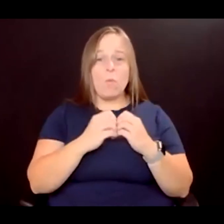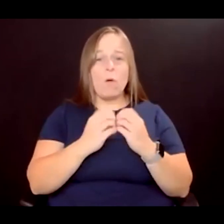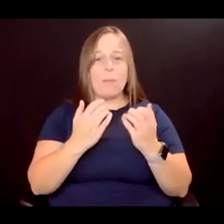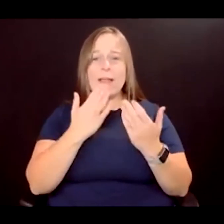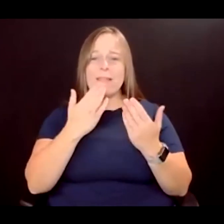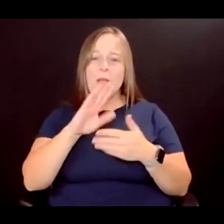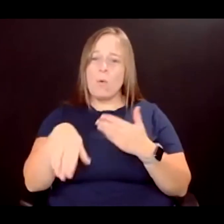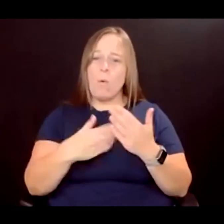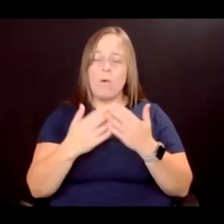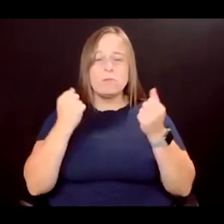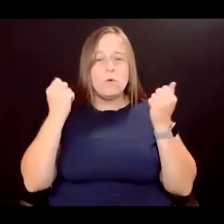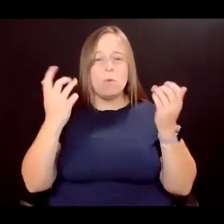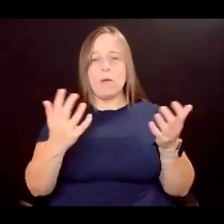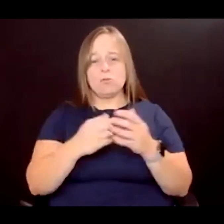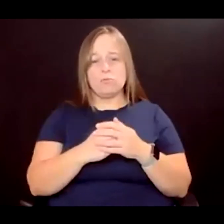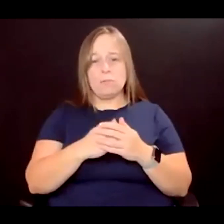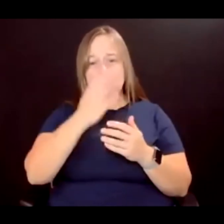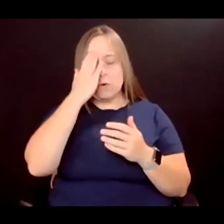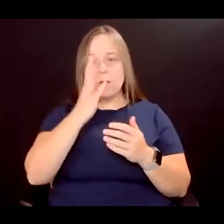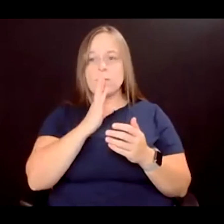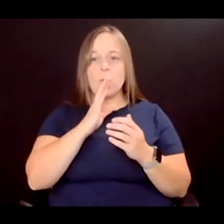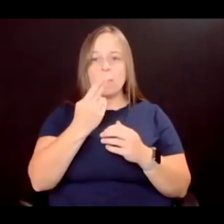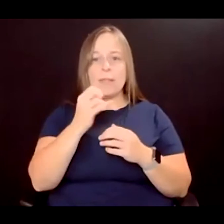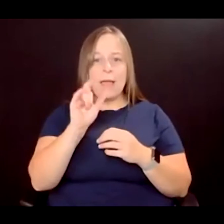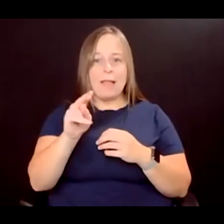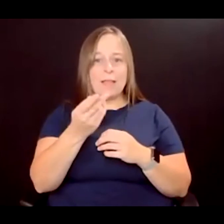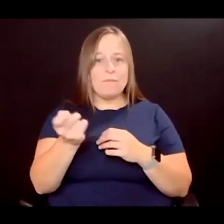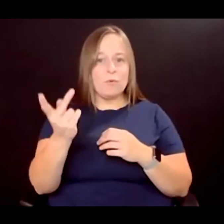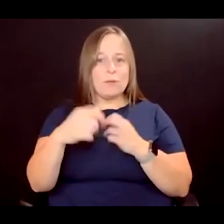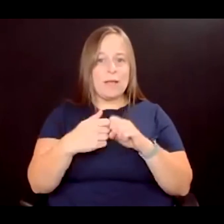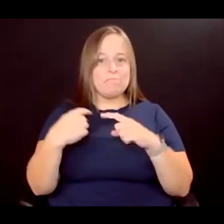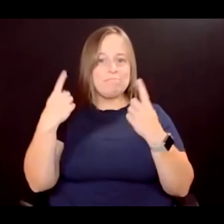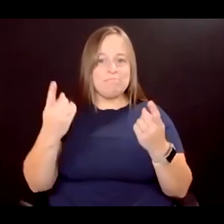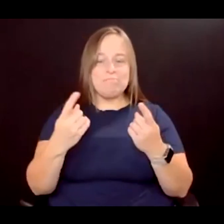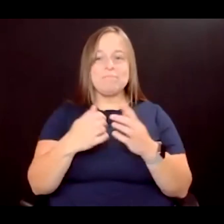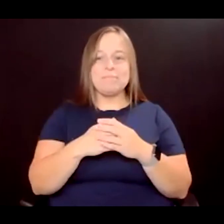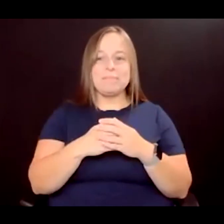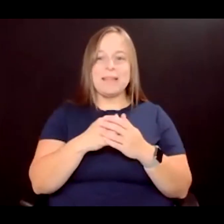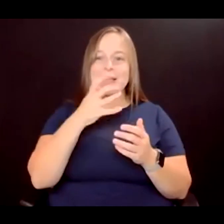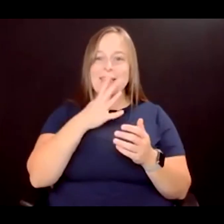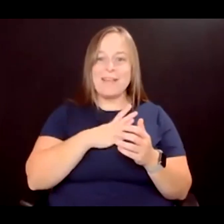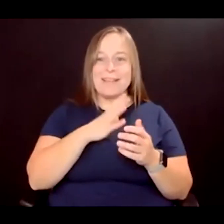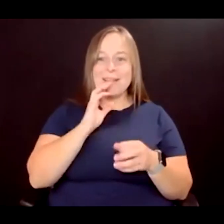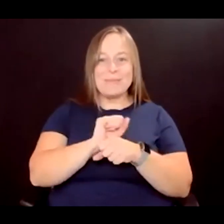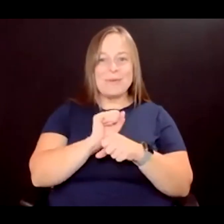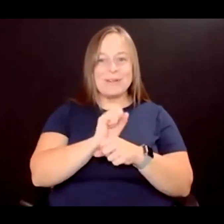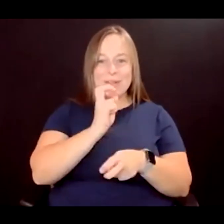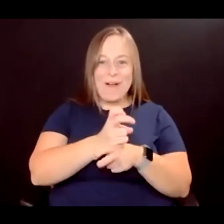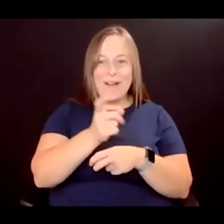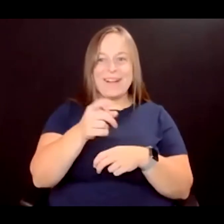of their ability. Now, and they meet and they're good people with good hearts, and they want to do the right